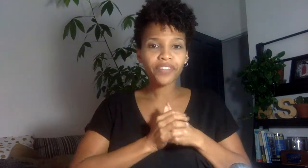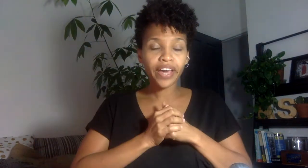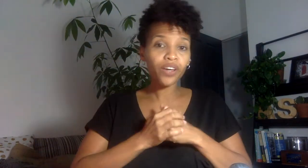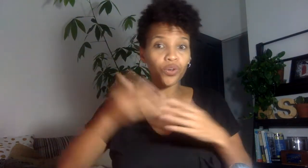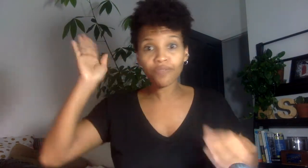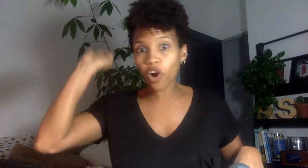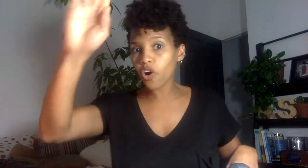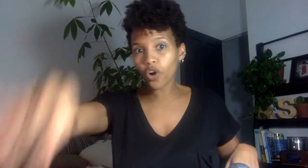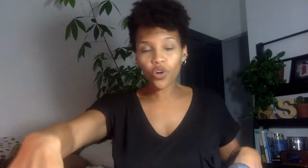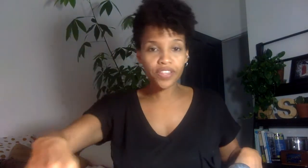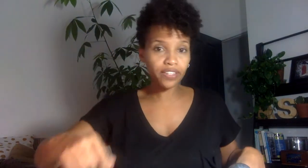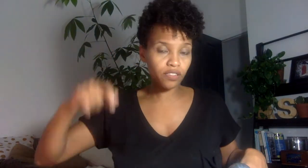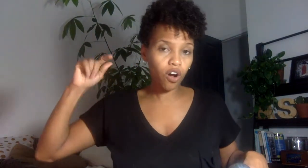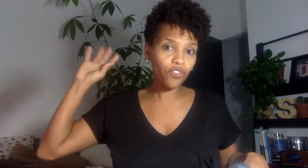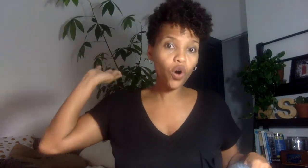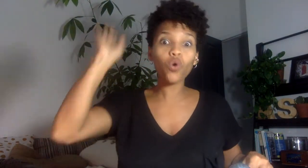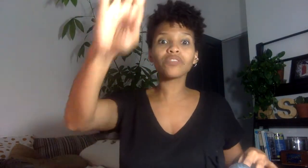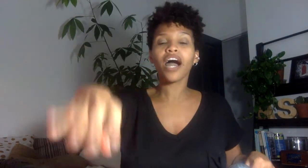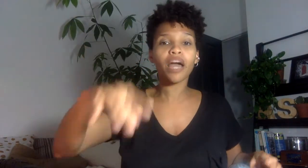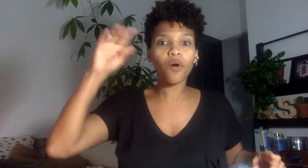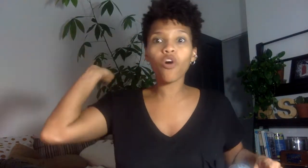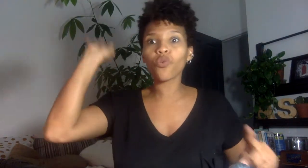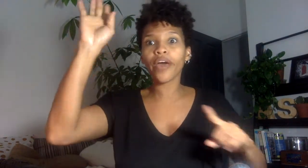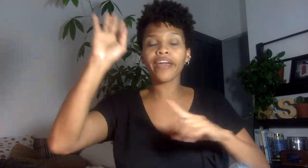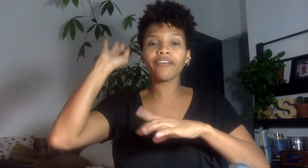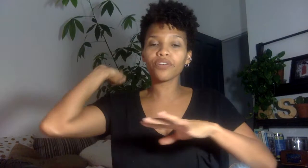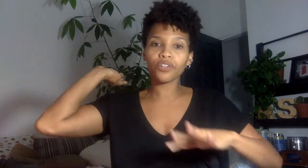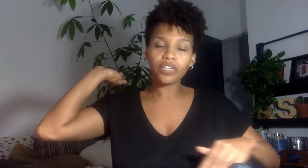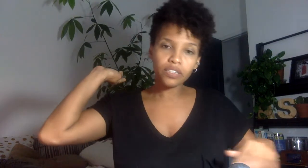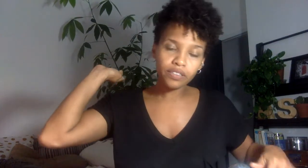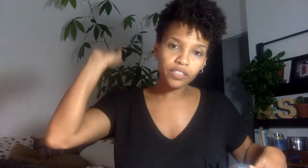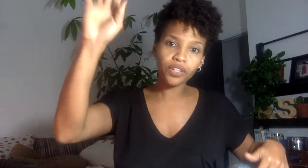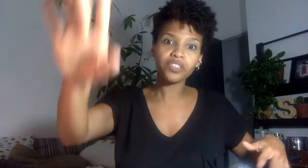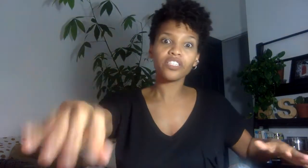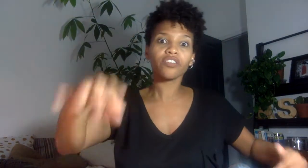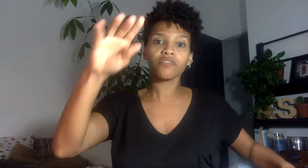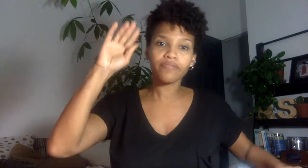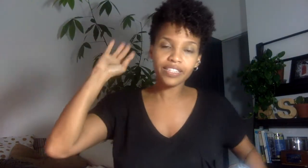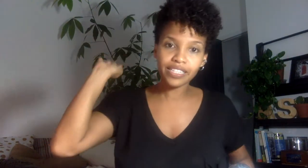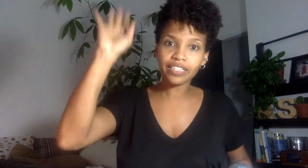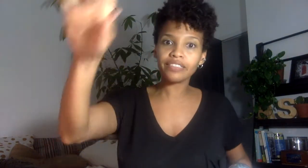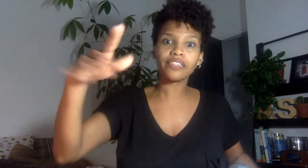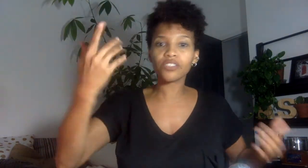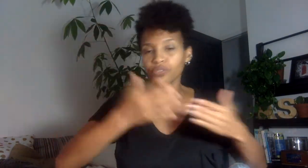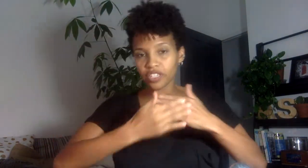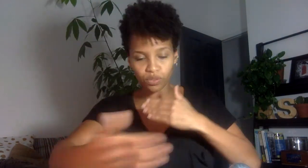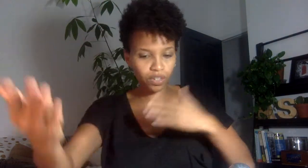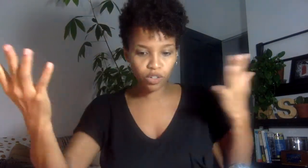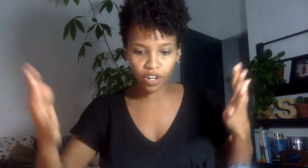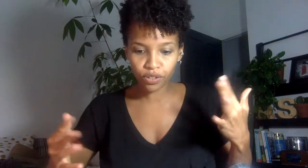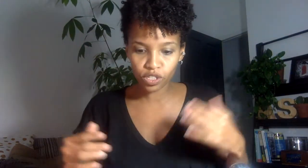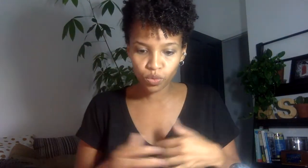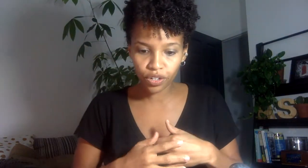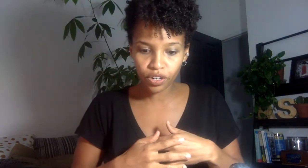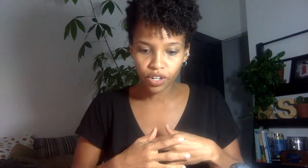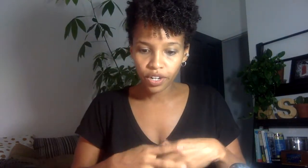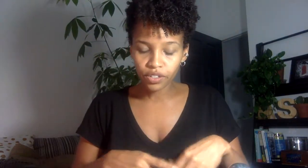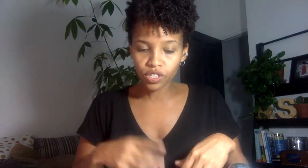Okay, or this the whole time, all the way, or, you know, until this or this. Either one of those can work.